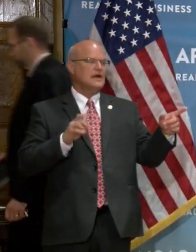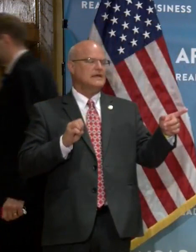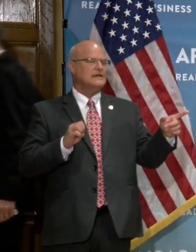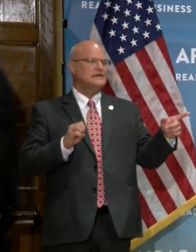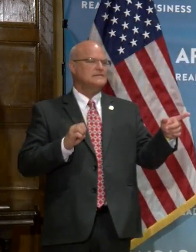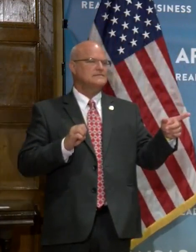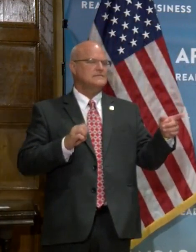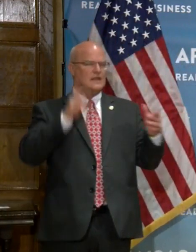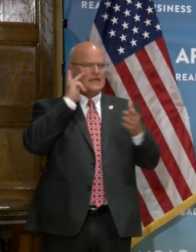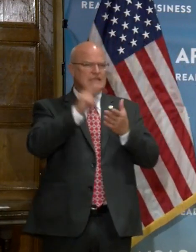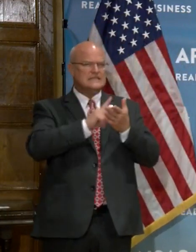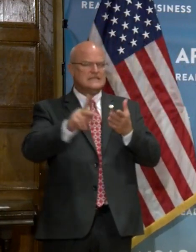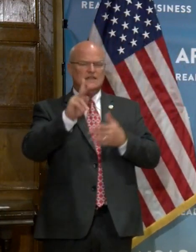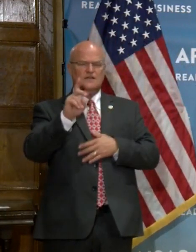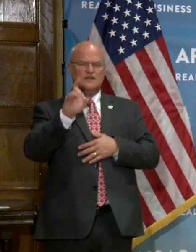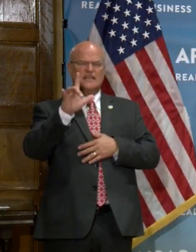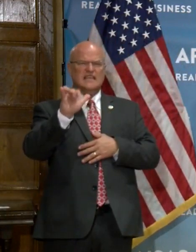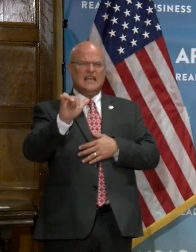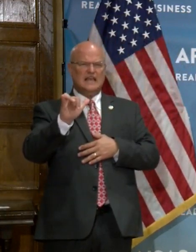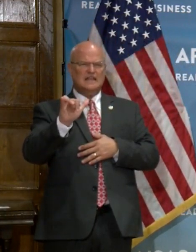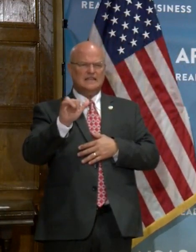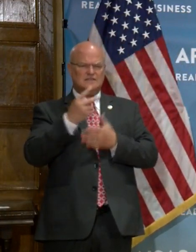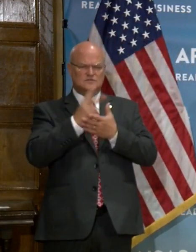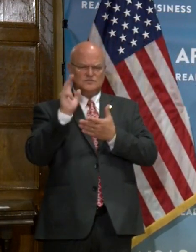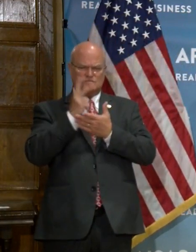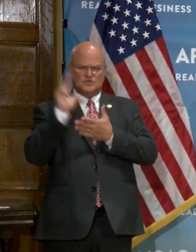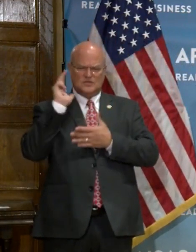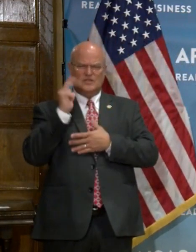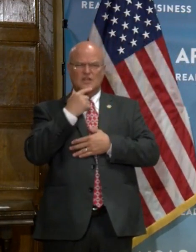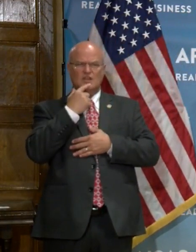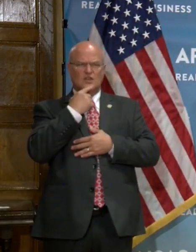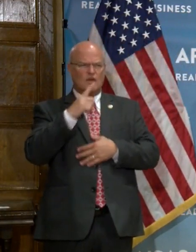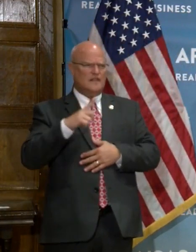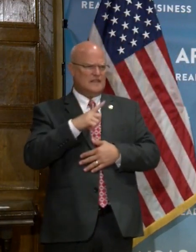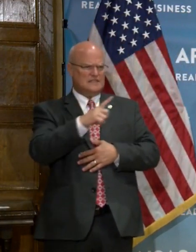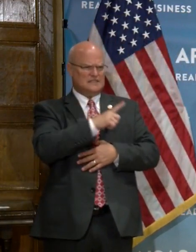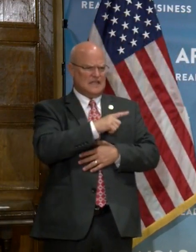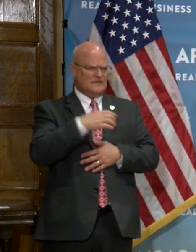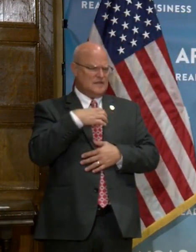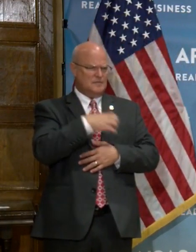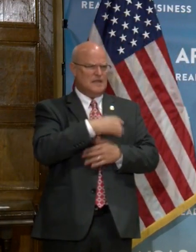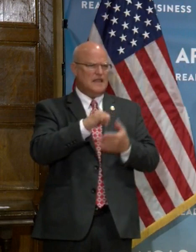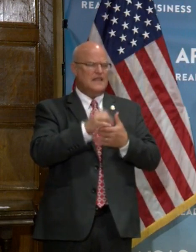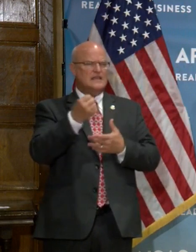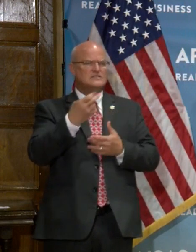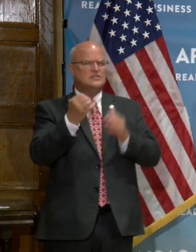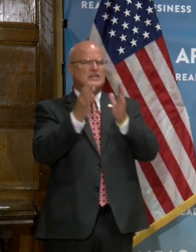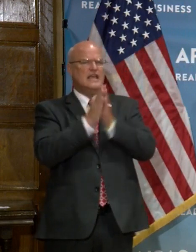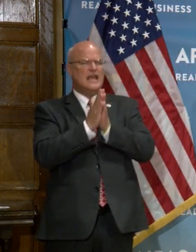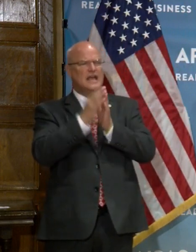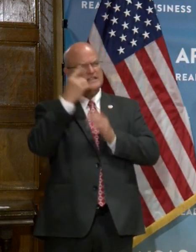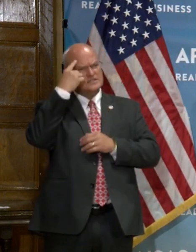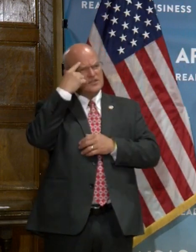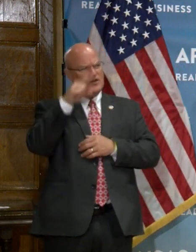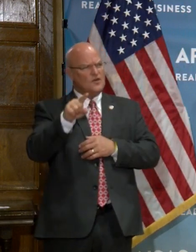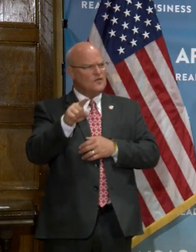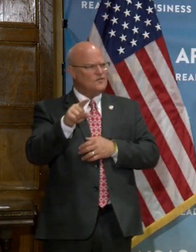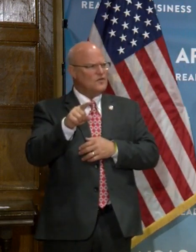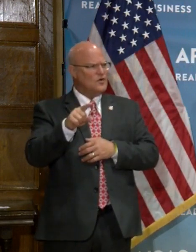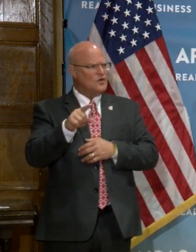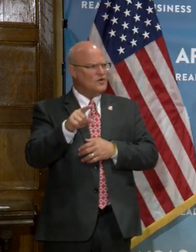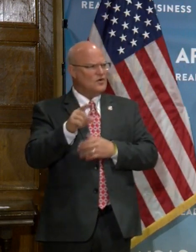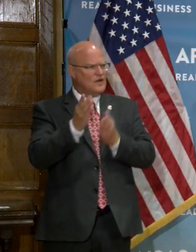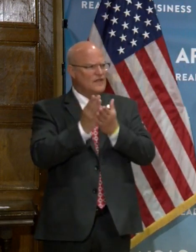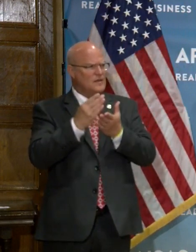On Secretary Kelly, 2 weeks ago, she had told one of the legislative committees that she had asked for